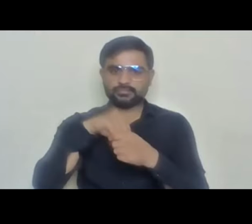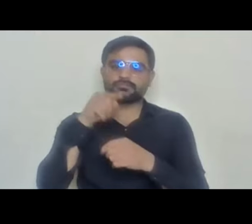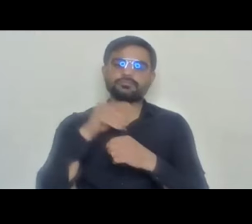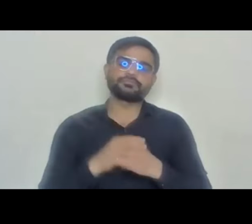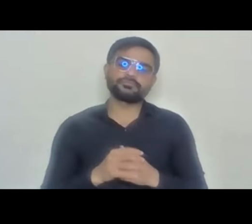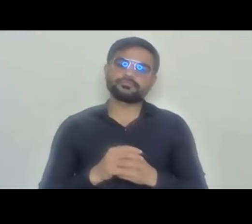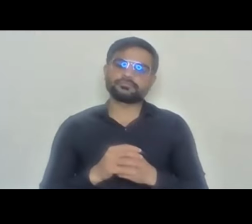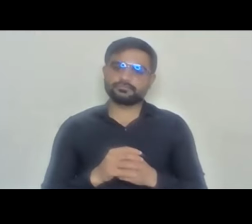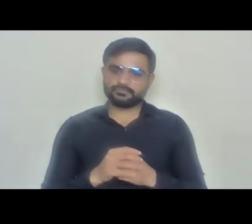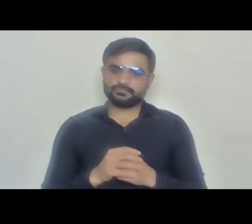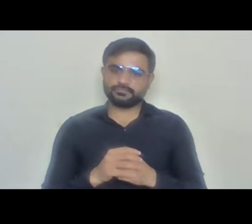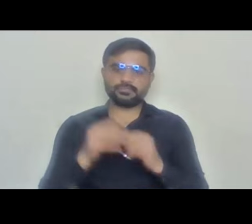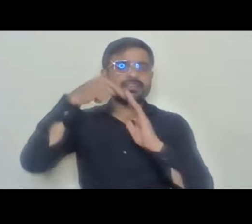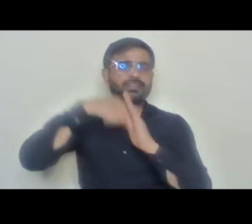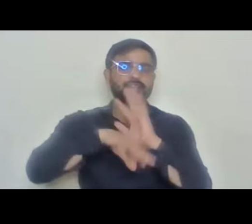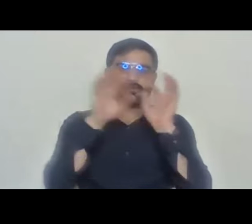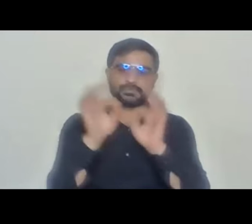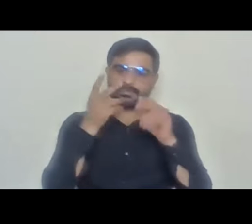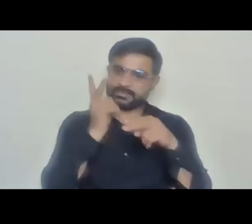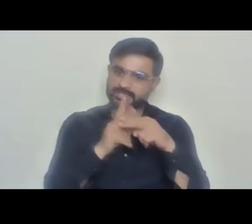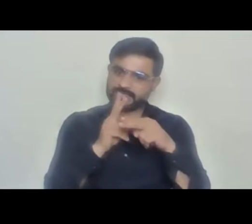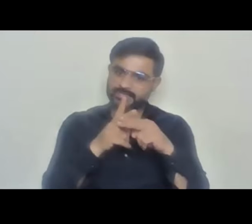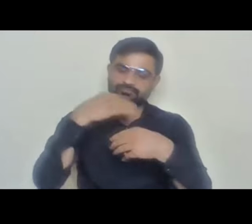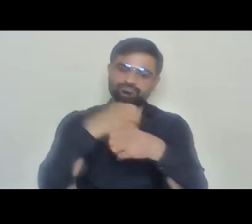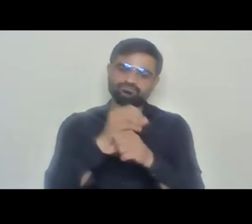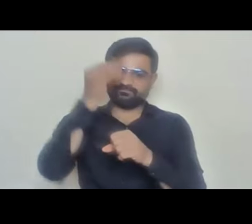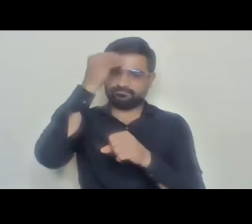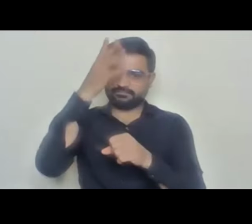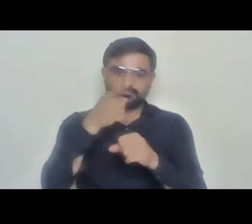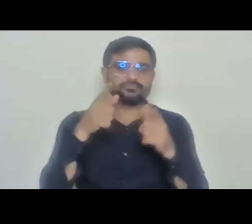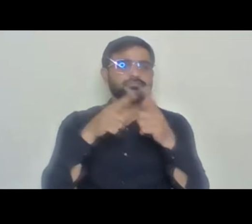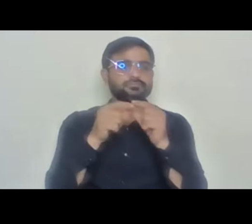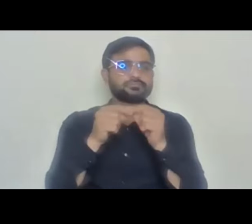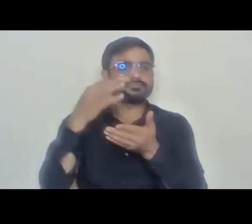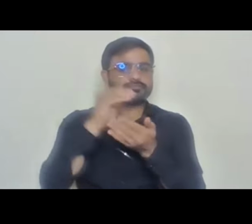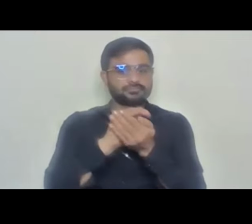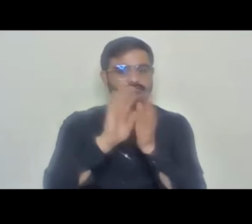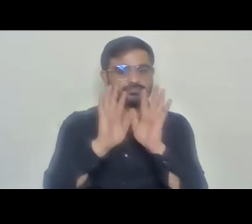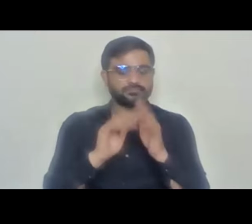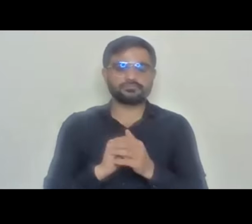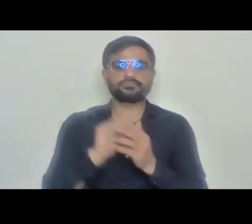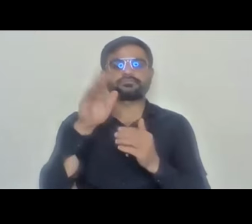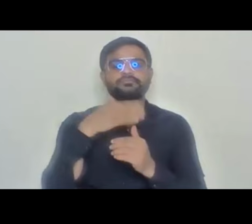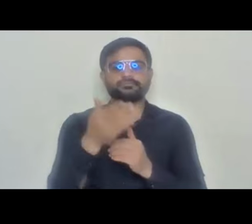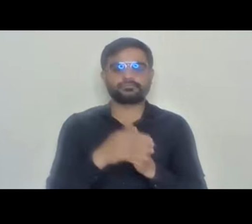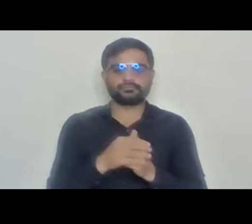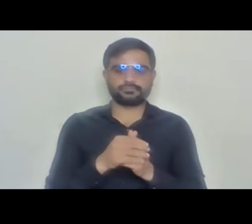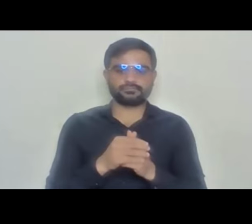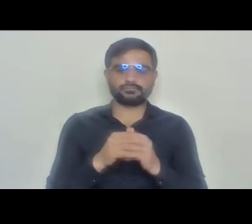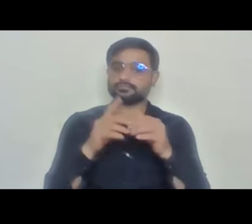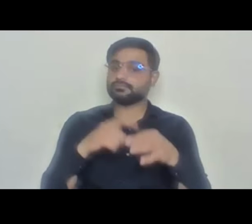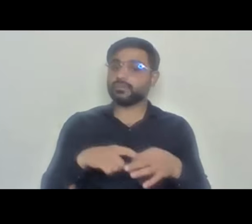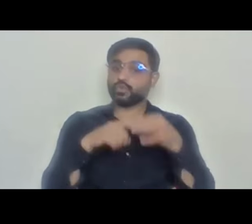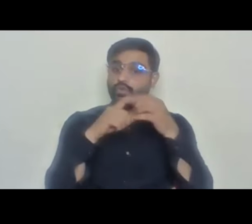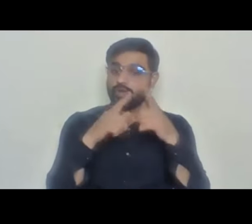I'll not go into the details, but still, just to make you aware of these softwares available. And then in qualitative